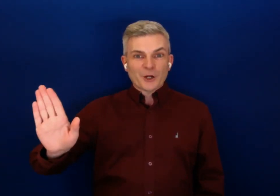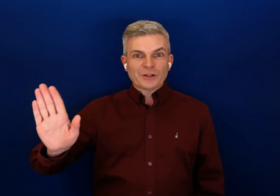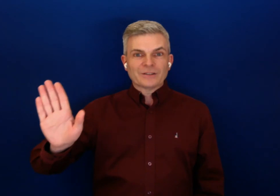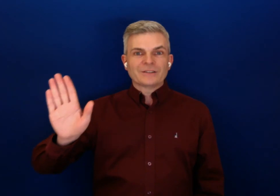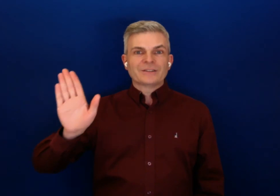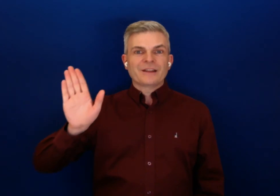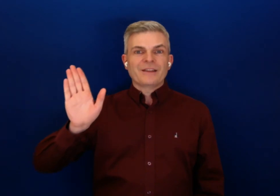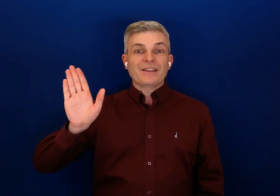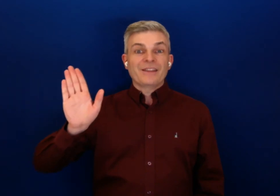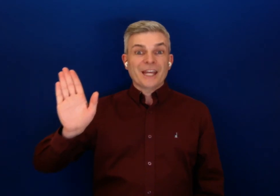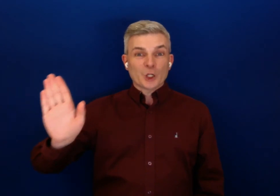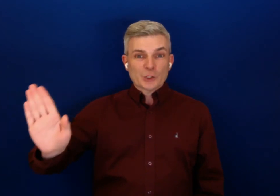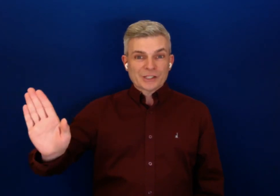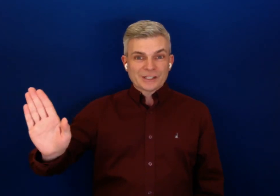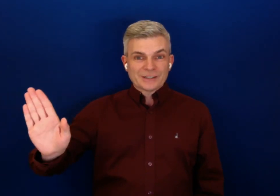Their, theirs,